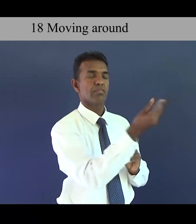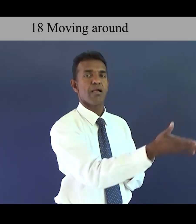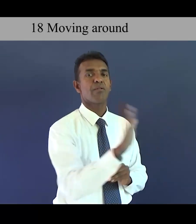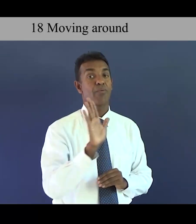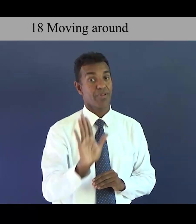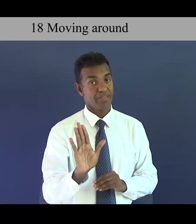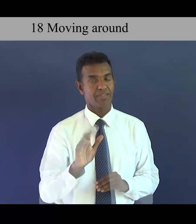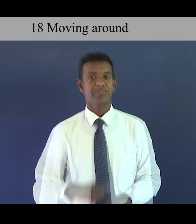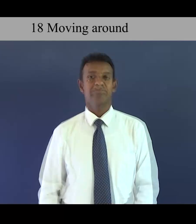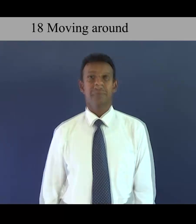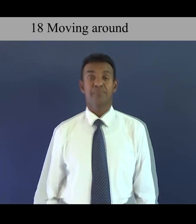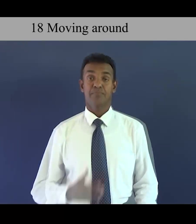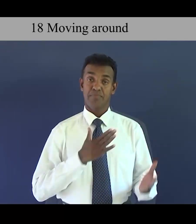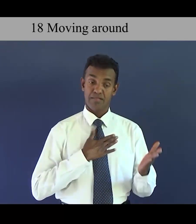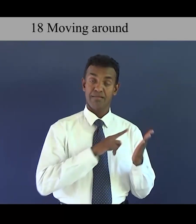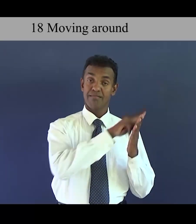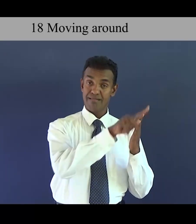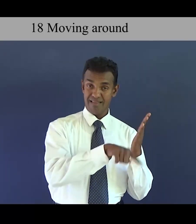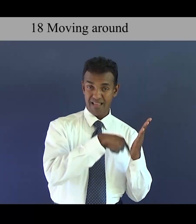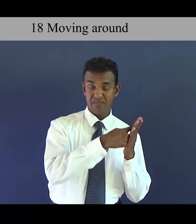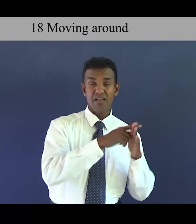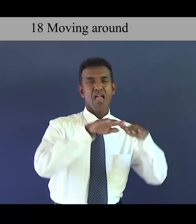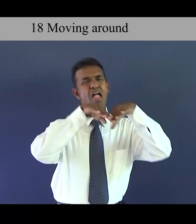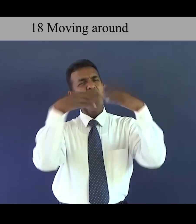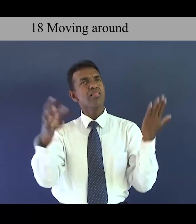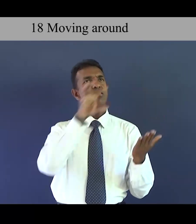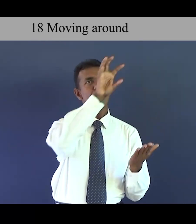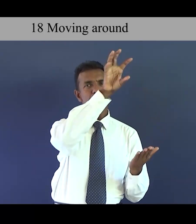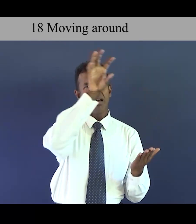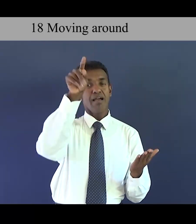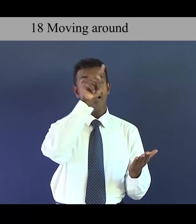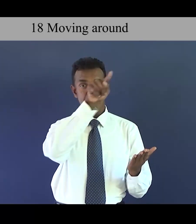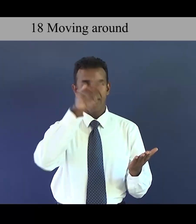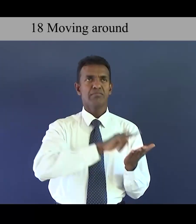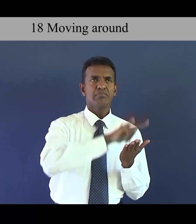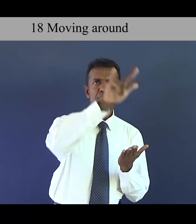To leave any country including their own.